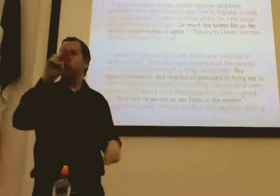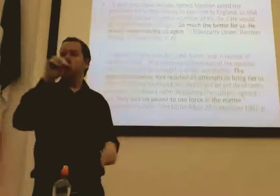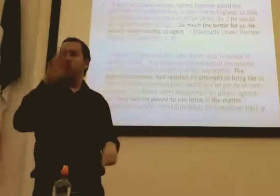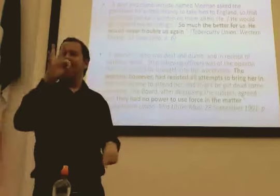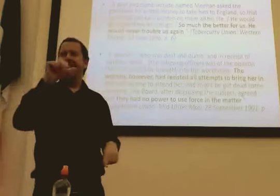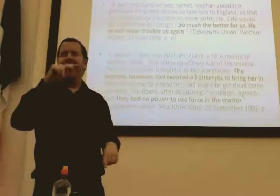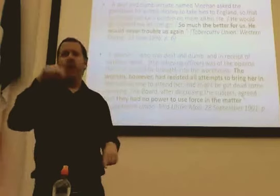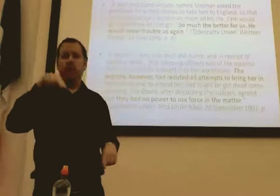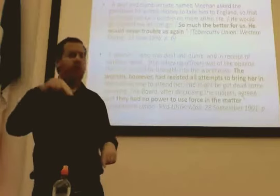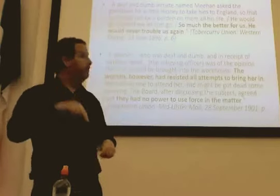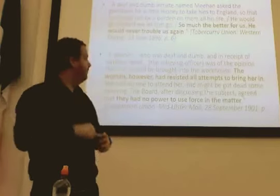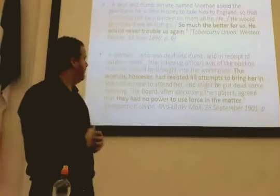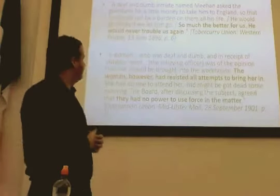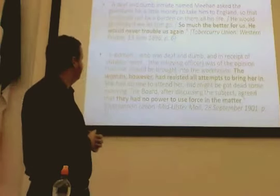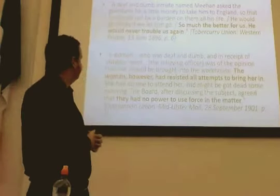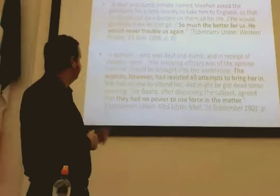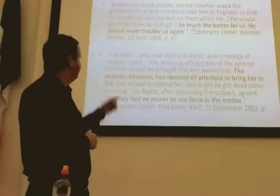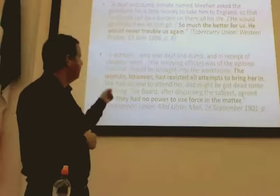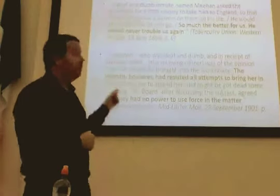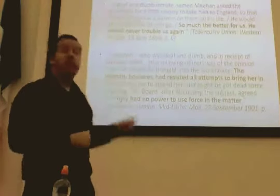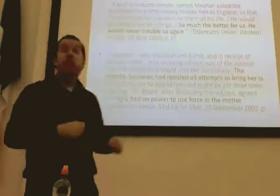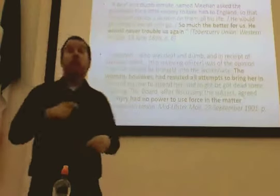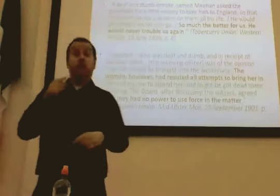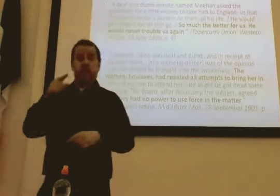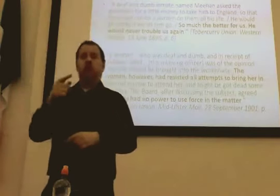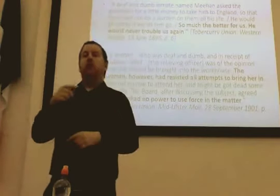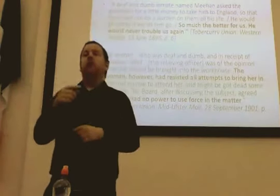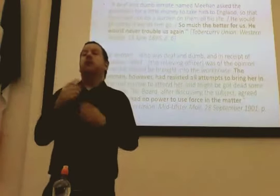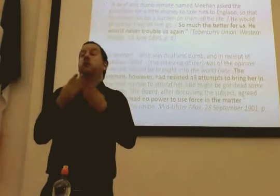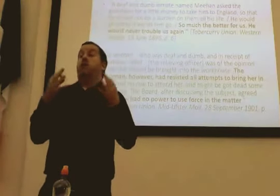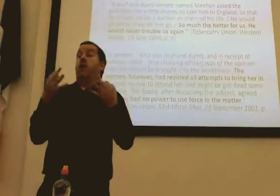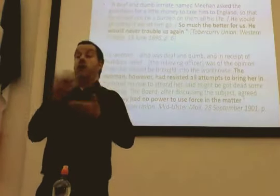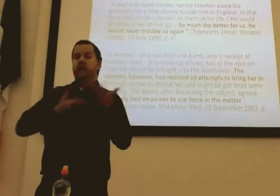then the second example from the North of Ireland in Dungannon.